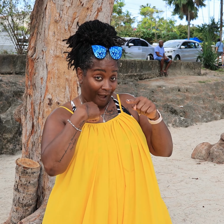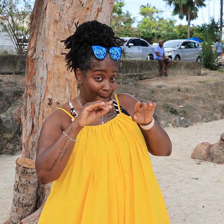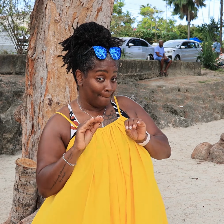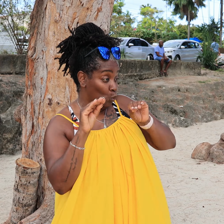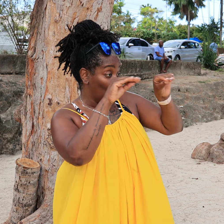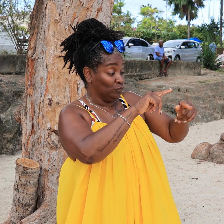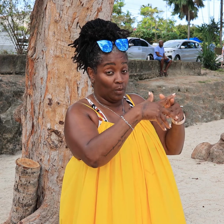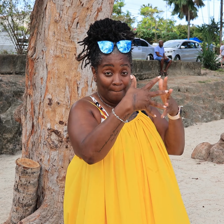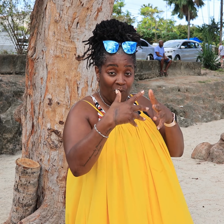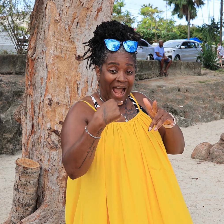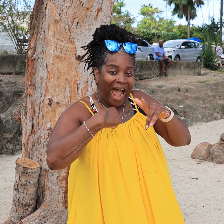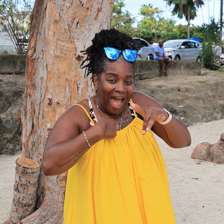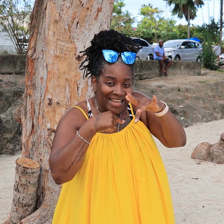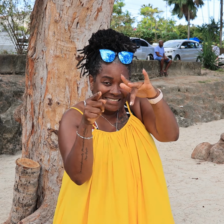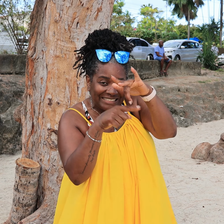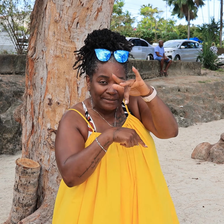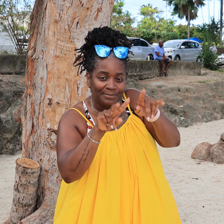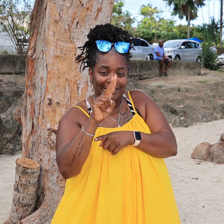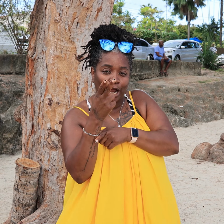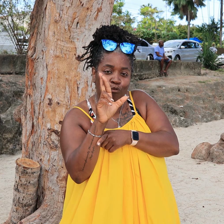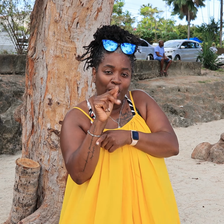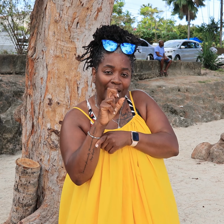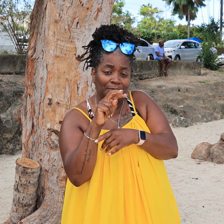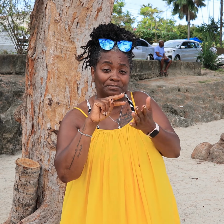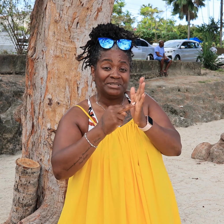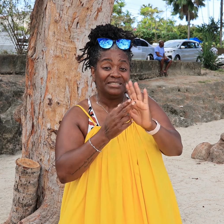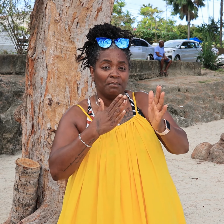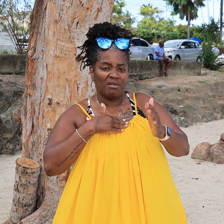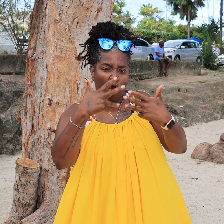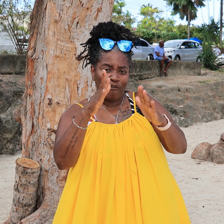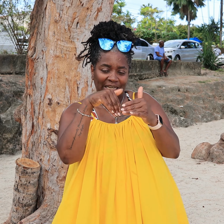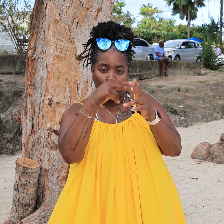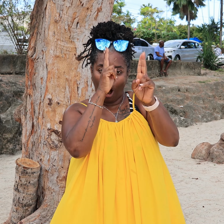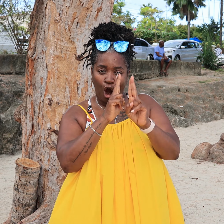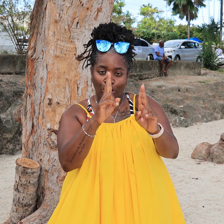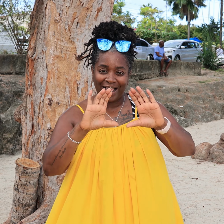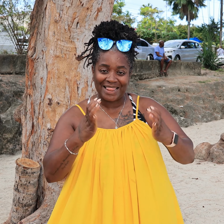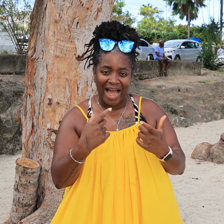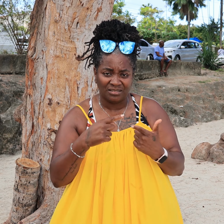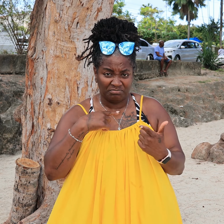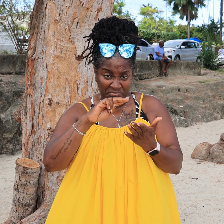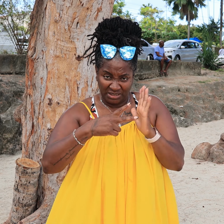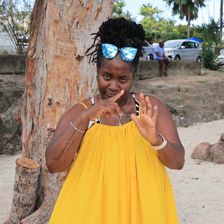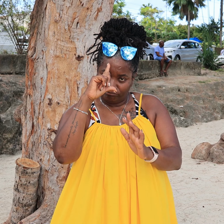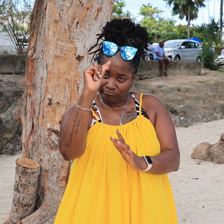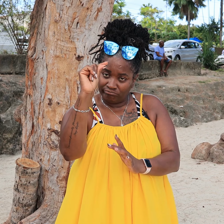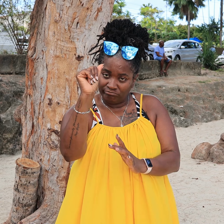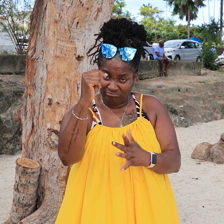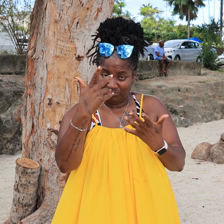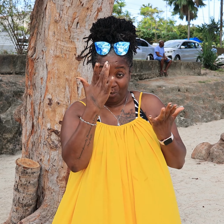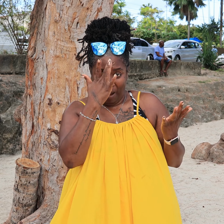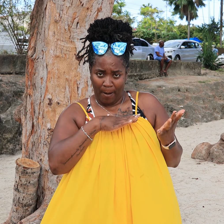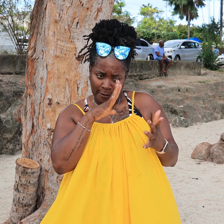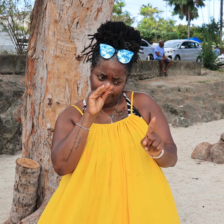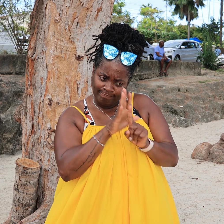to America, I skipped second grade. It means I was already in an honor class because I was intelligent, because my mom made sure I was